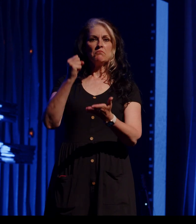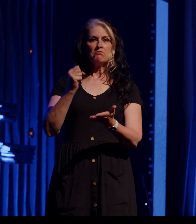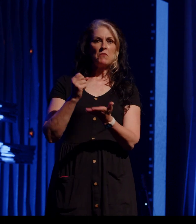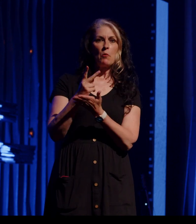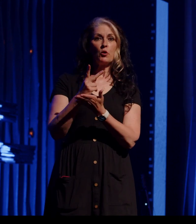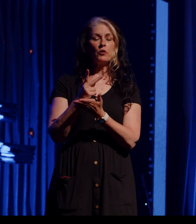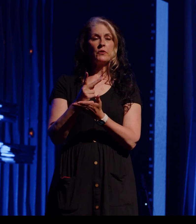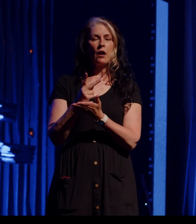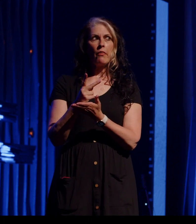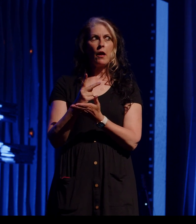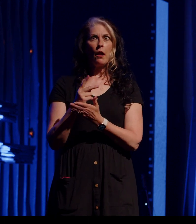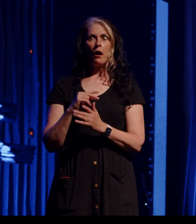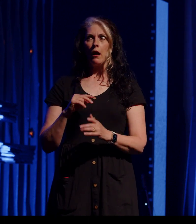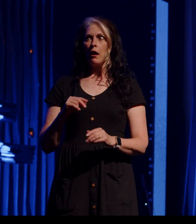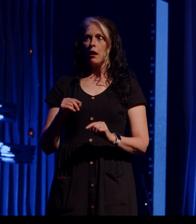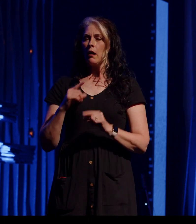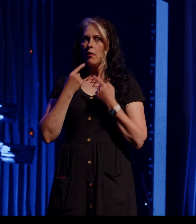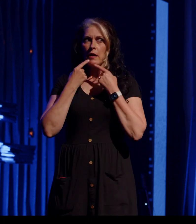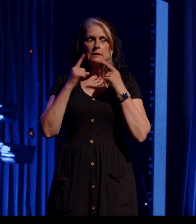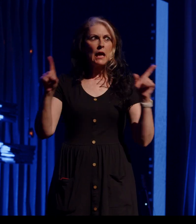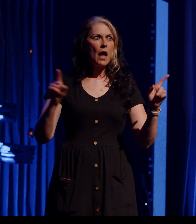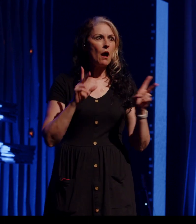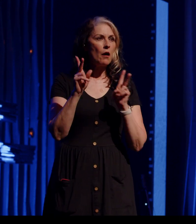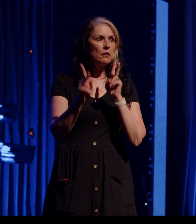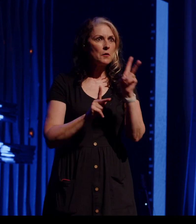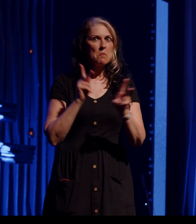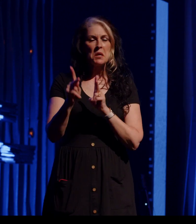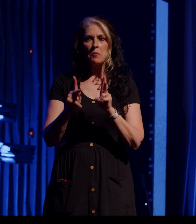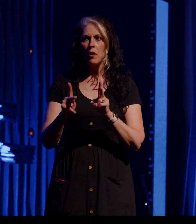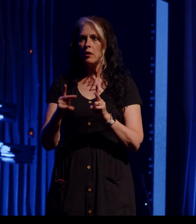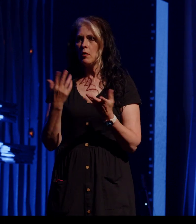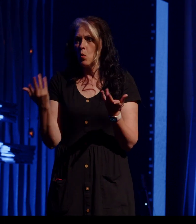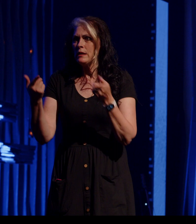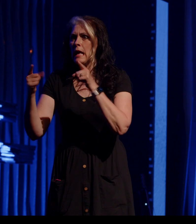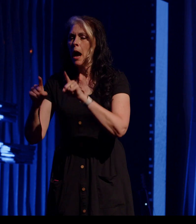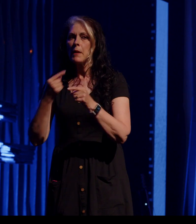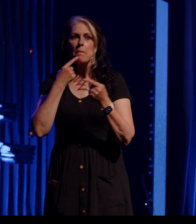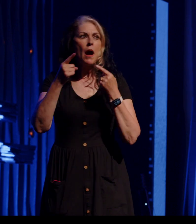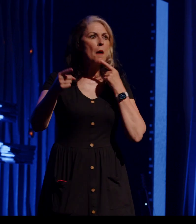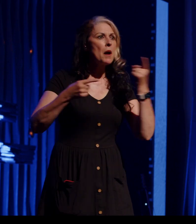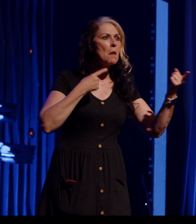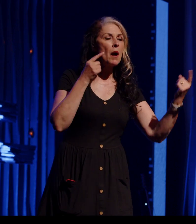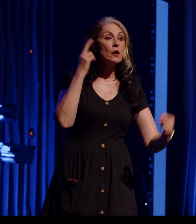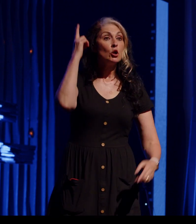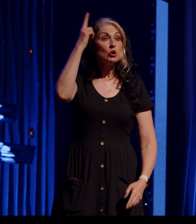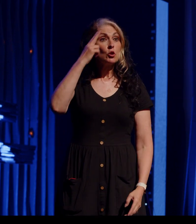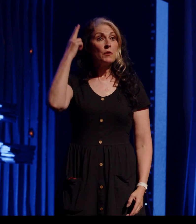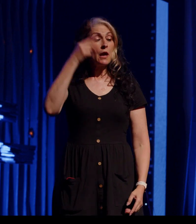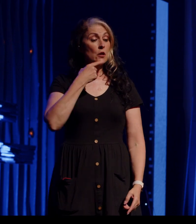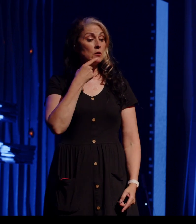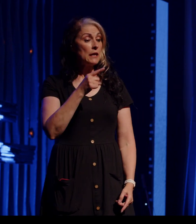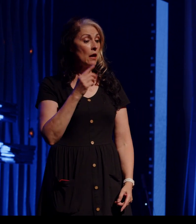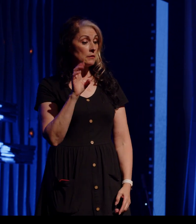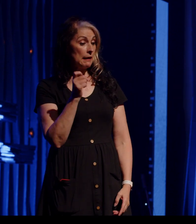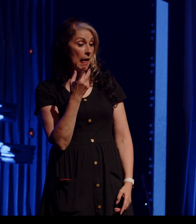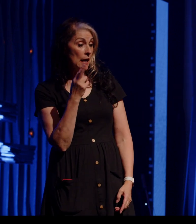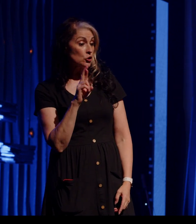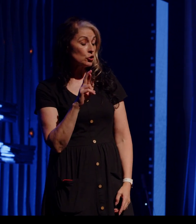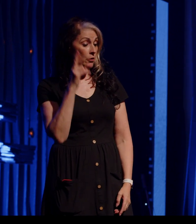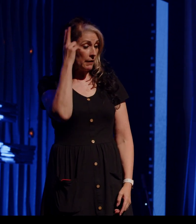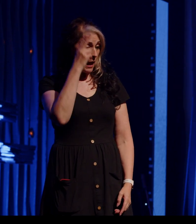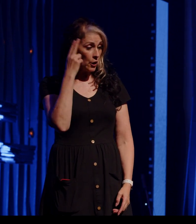Word got around what was going to happen. And so the uncle goes to Esther and says this to